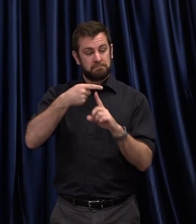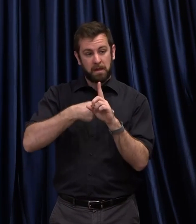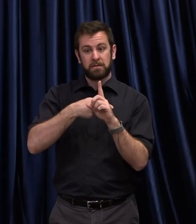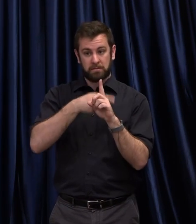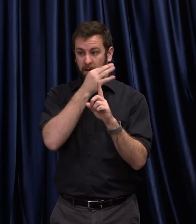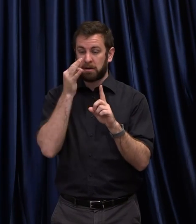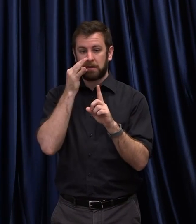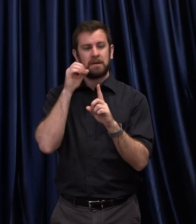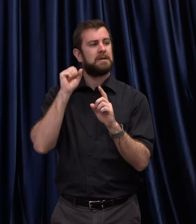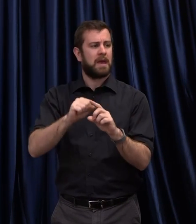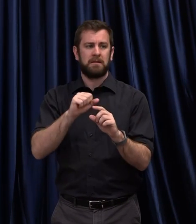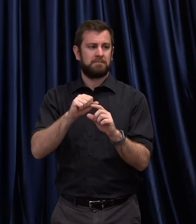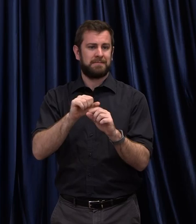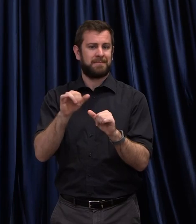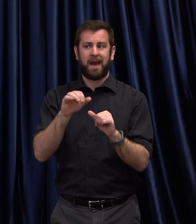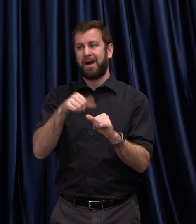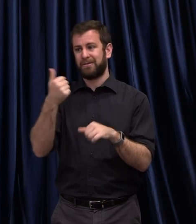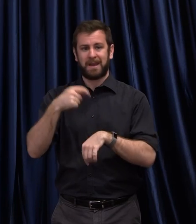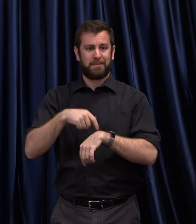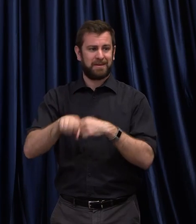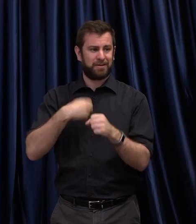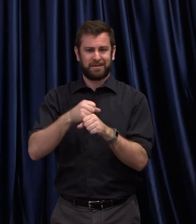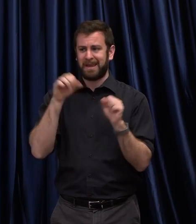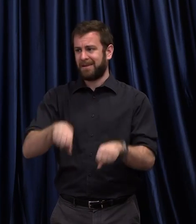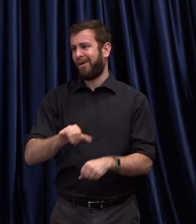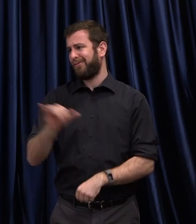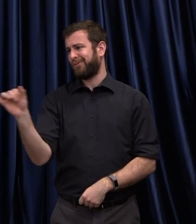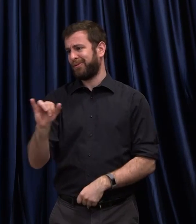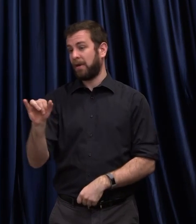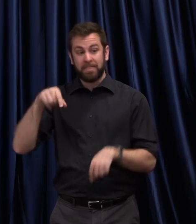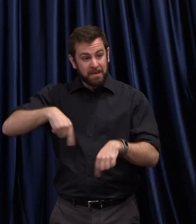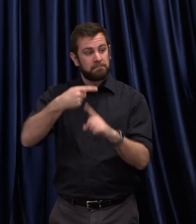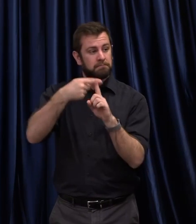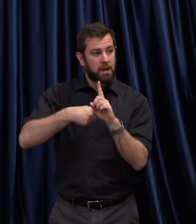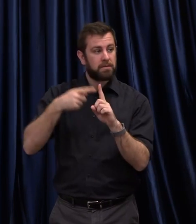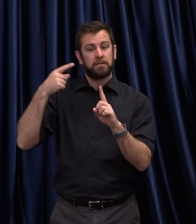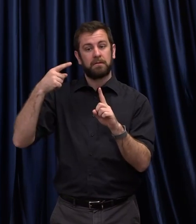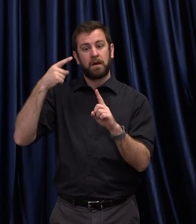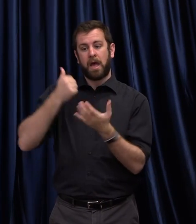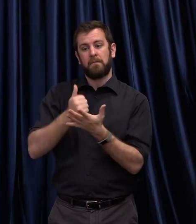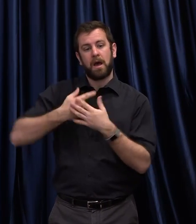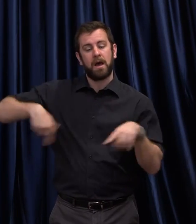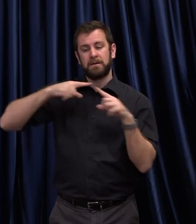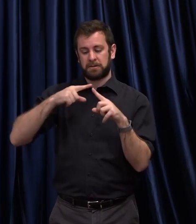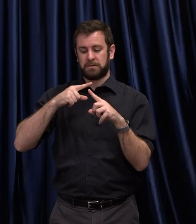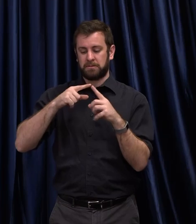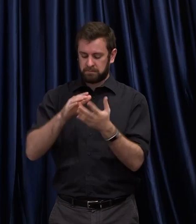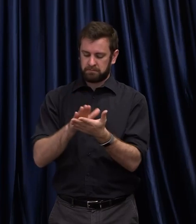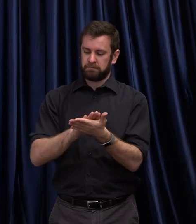do it in the rest of the year. This month also helped us to cultivate good